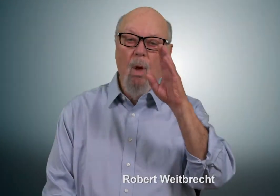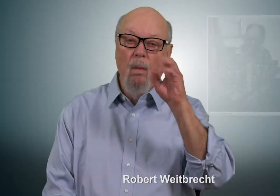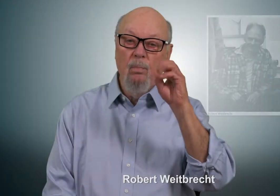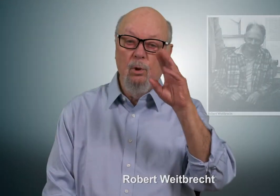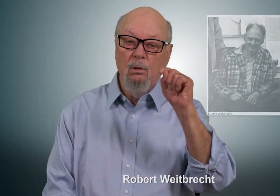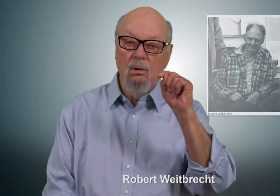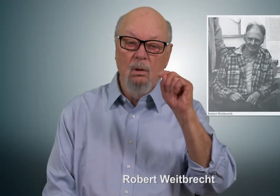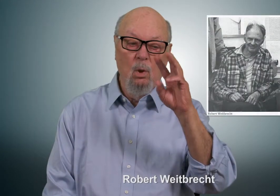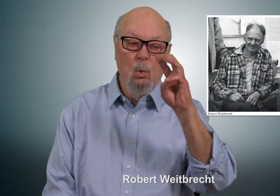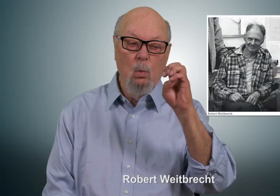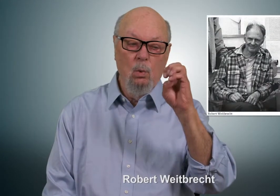Robert Whitebrecht